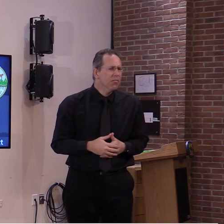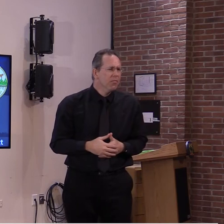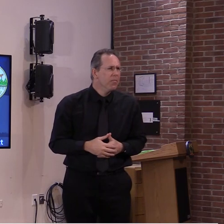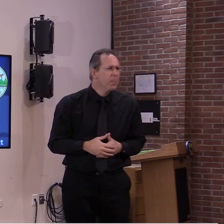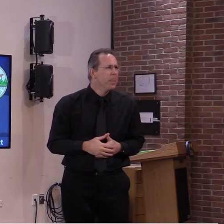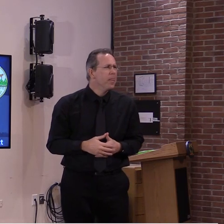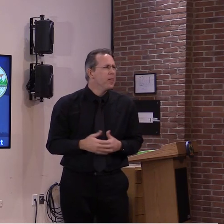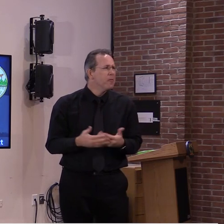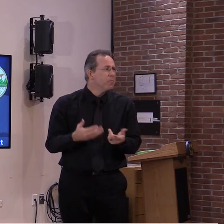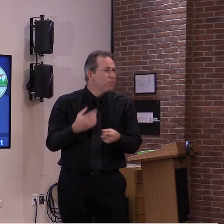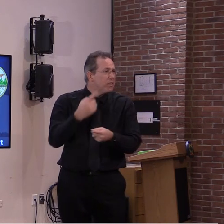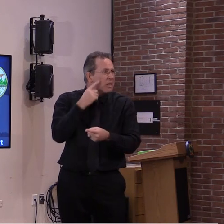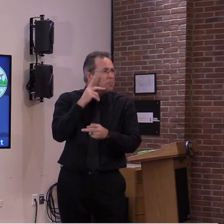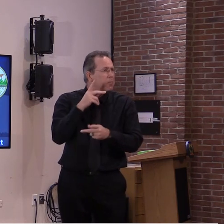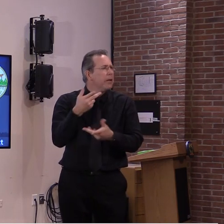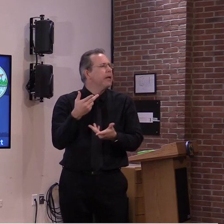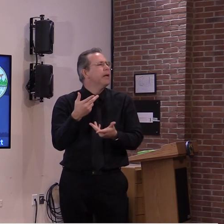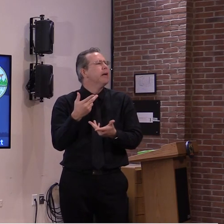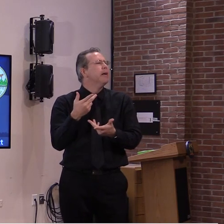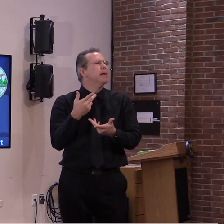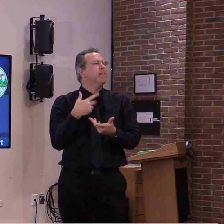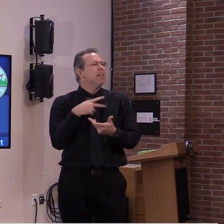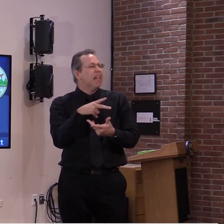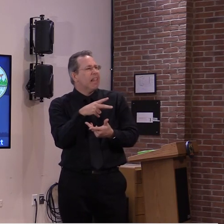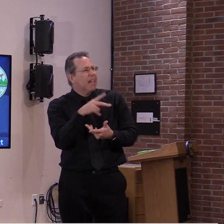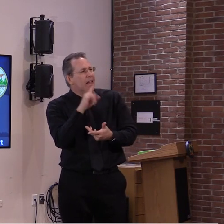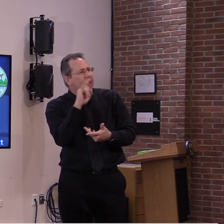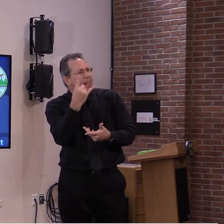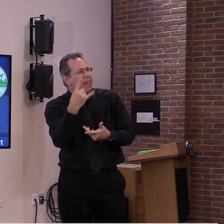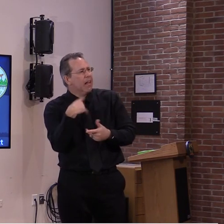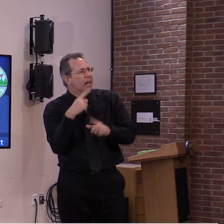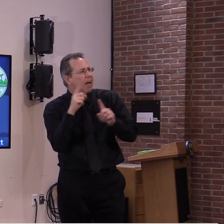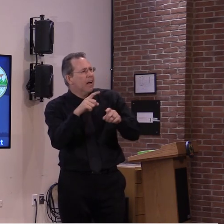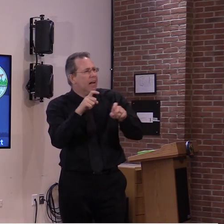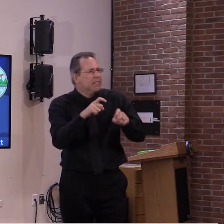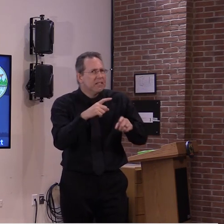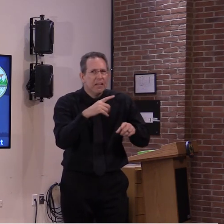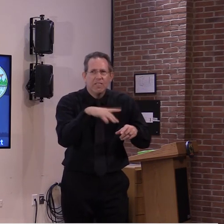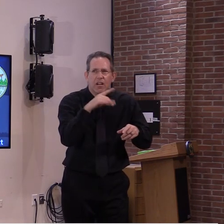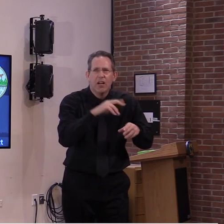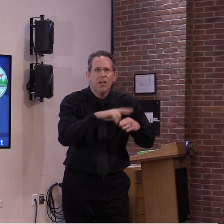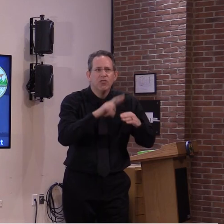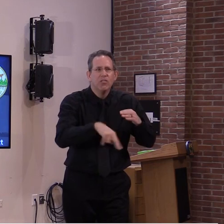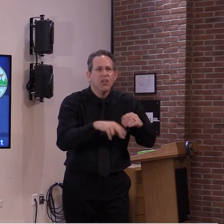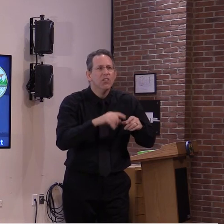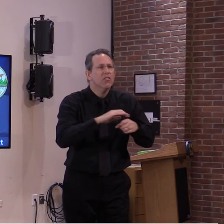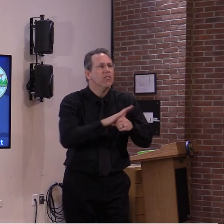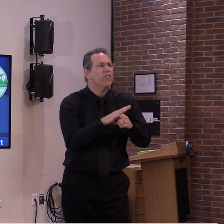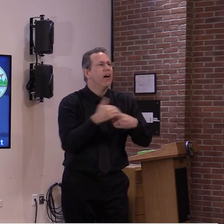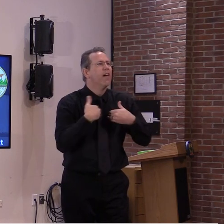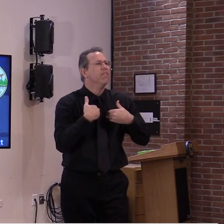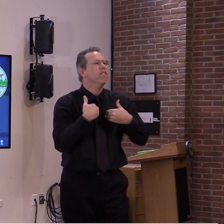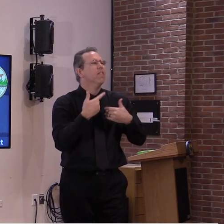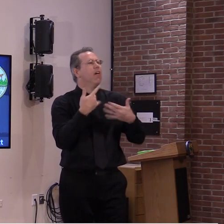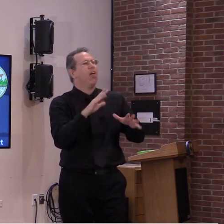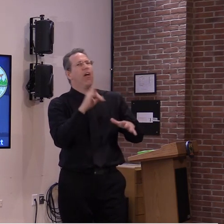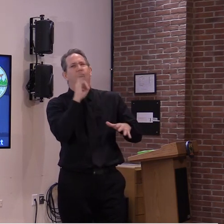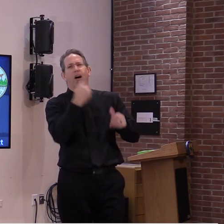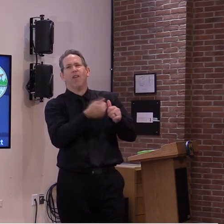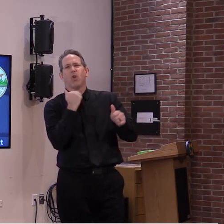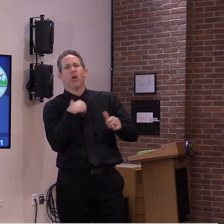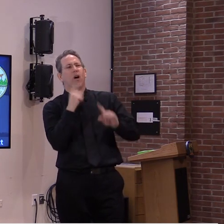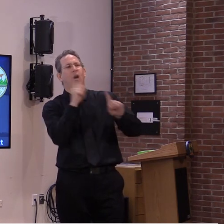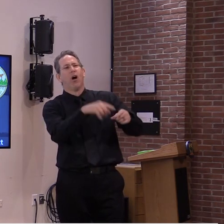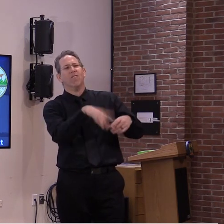positive test? Yeah, I don't believe that if we were increasing testing dramatically over the